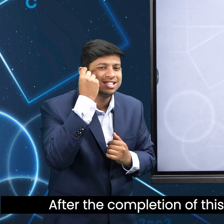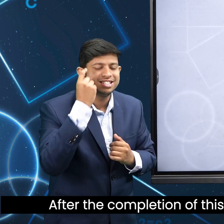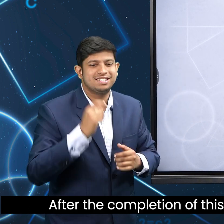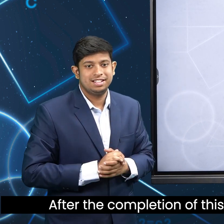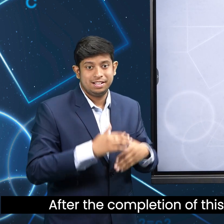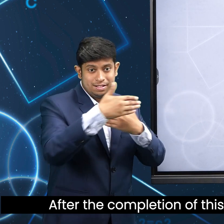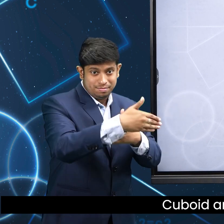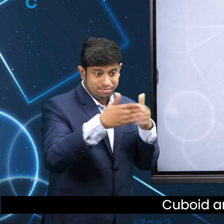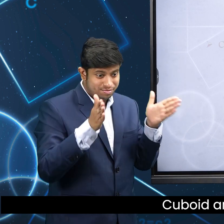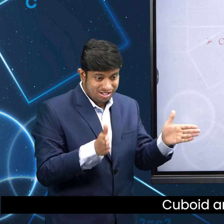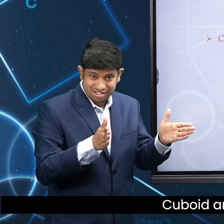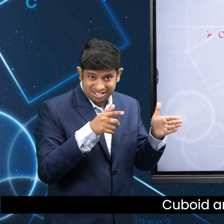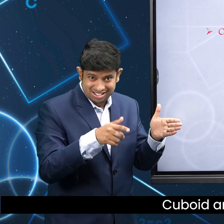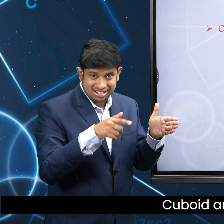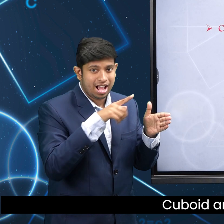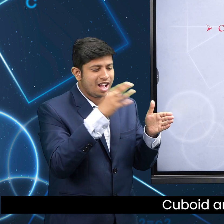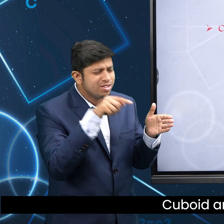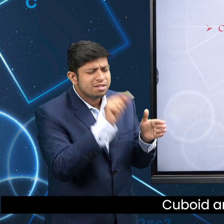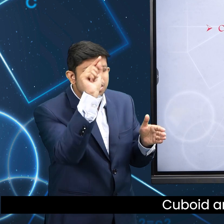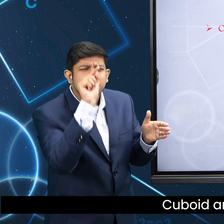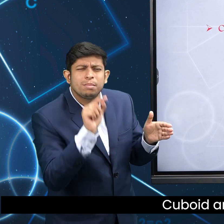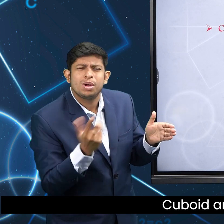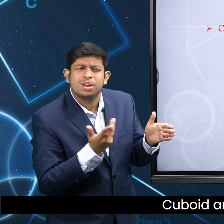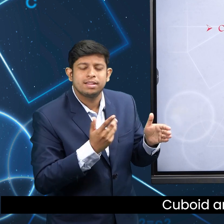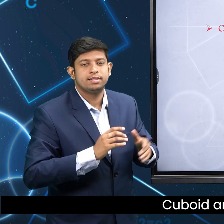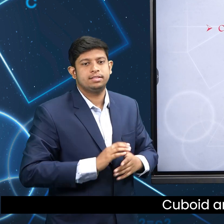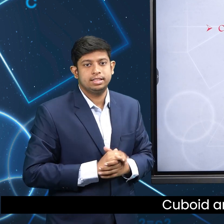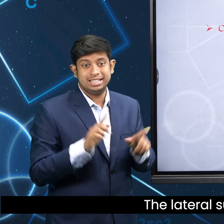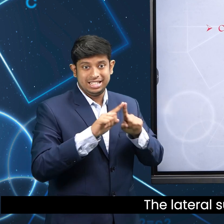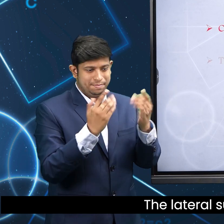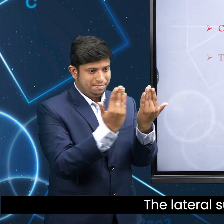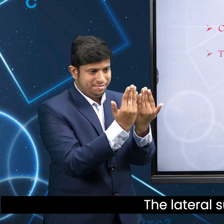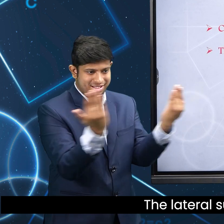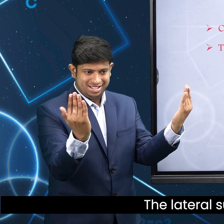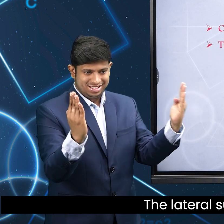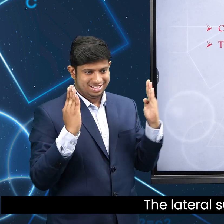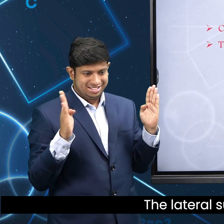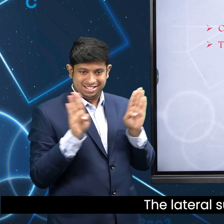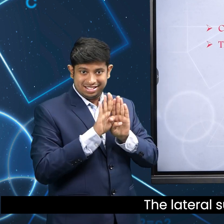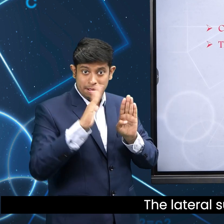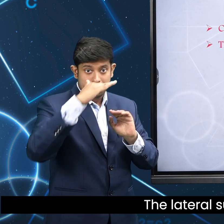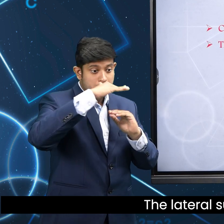understand cuboid and its characteristics, the lateral surface area of a cuboid,